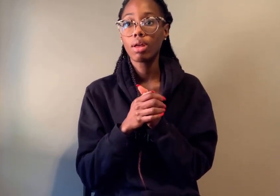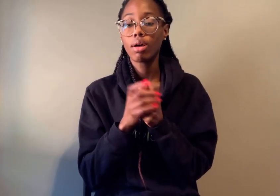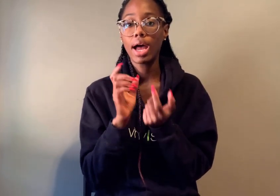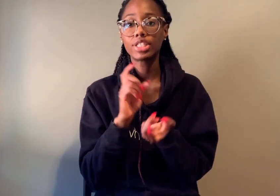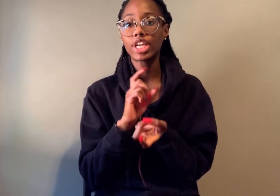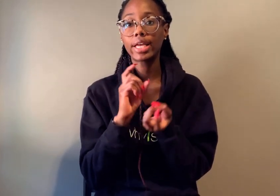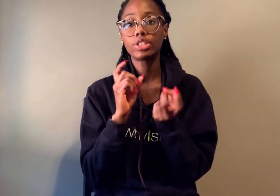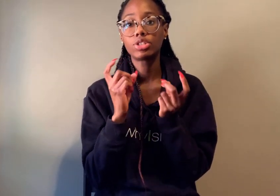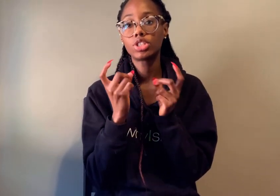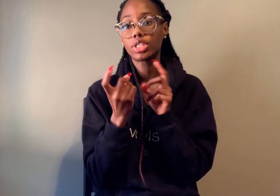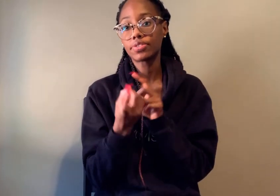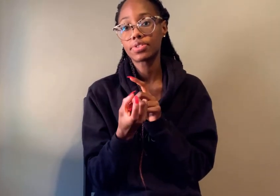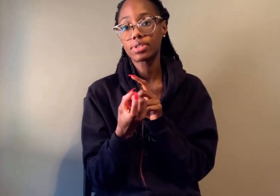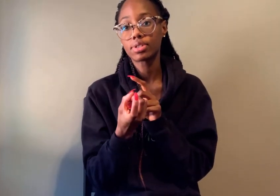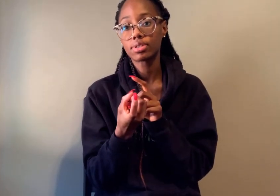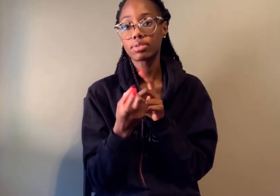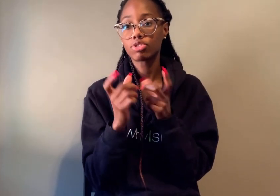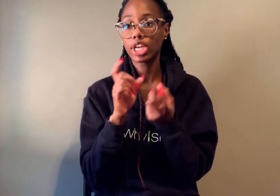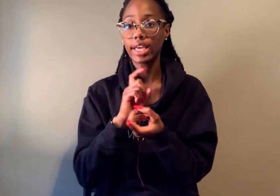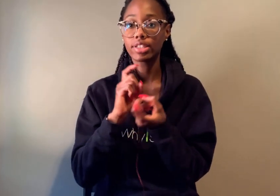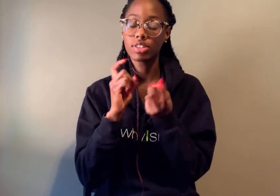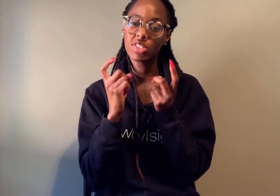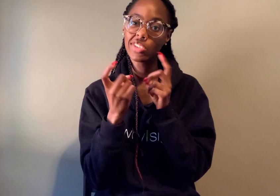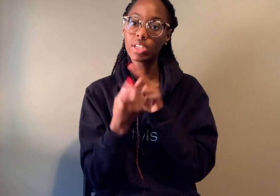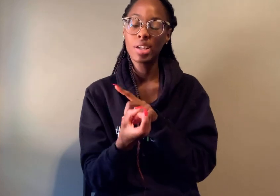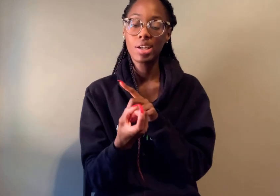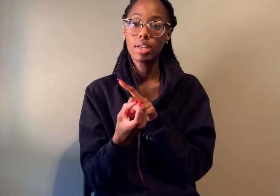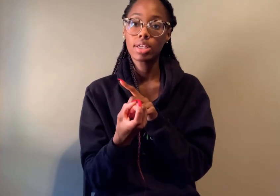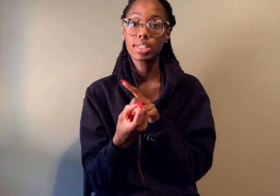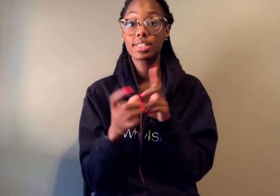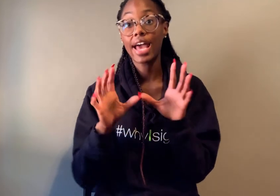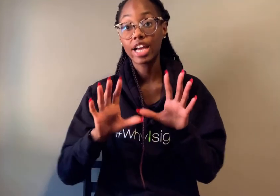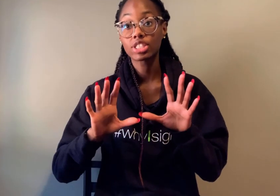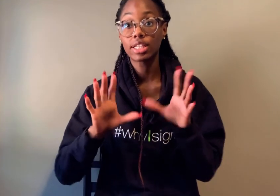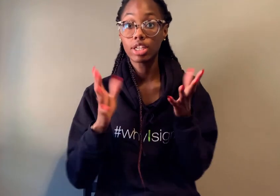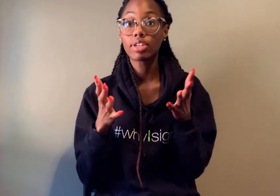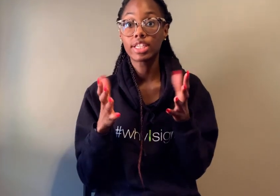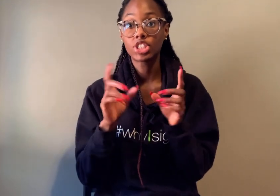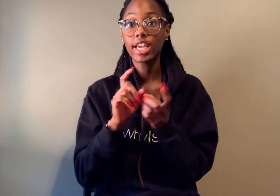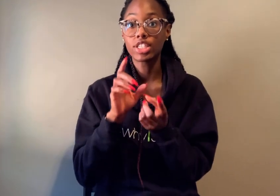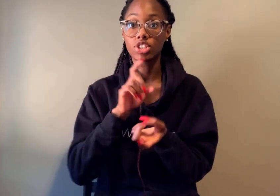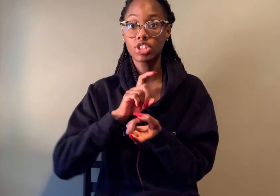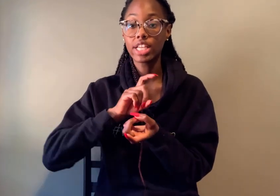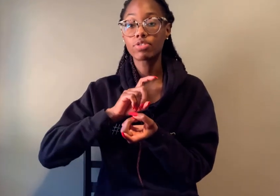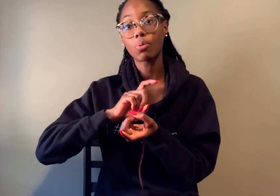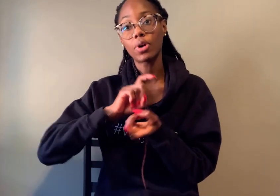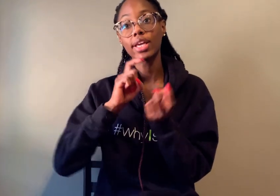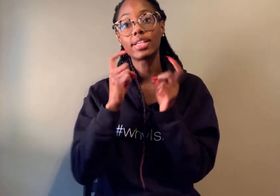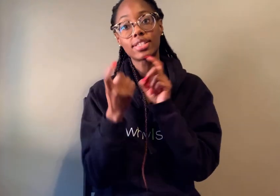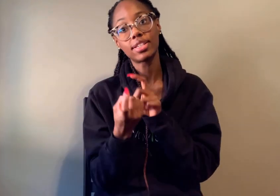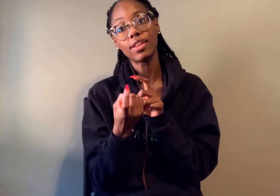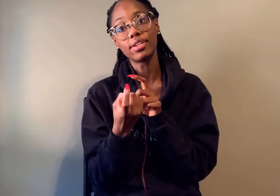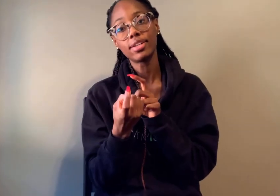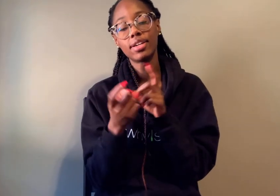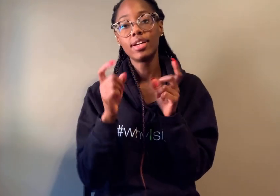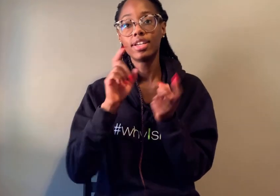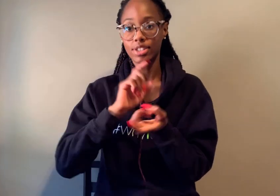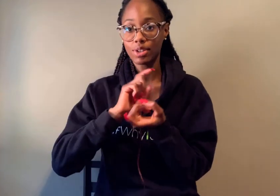I changed shifts, change. This is actually literally a change. It's changing from one hand to another. So this